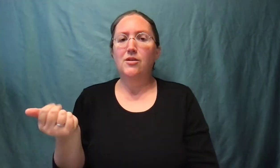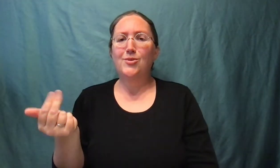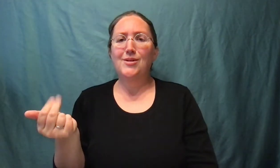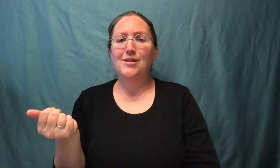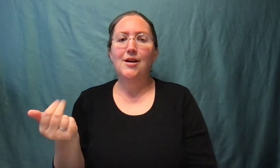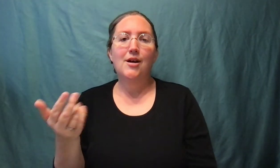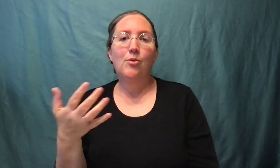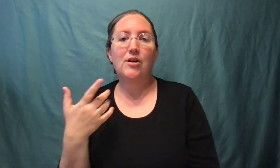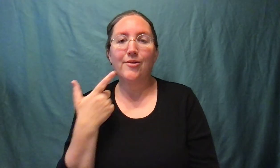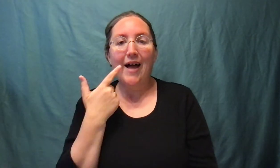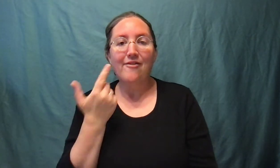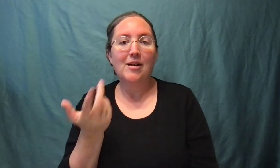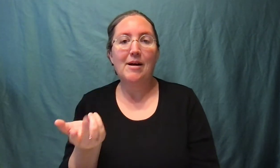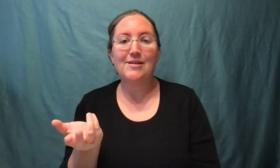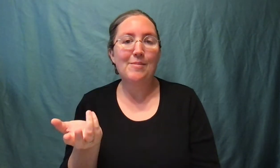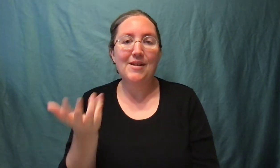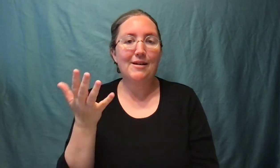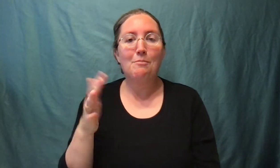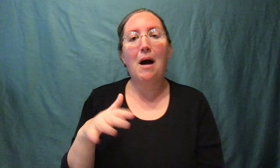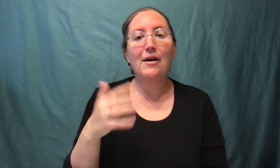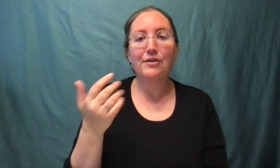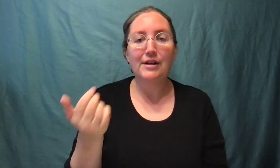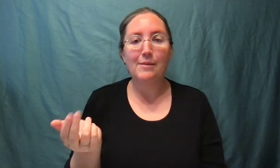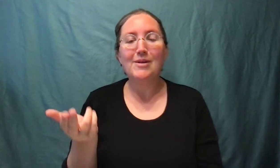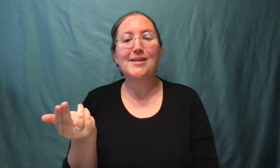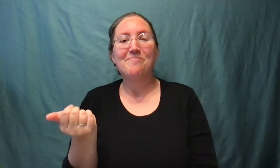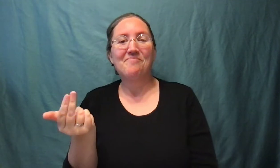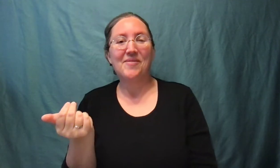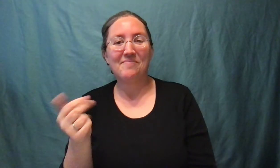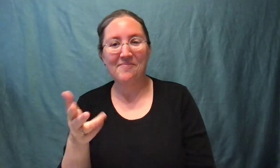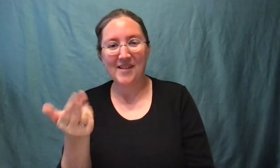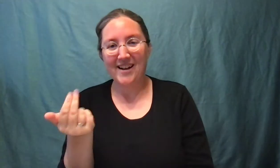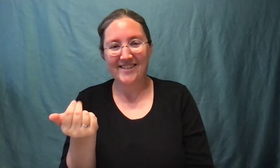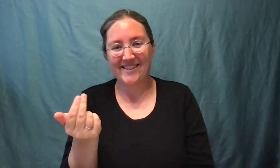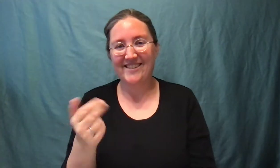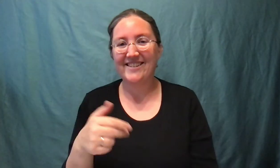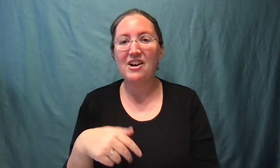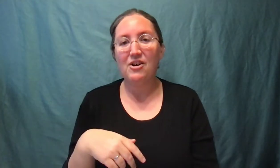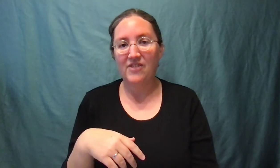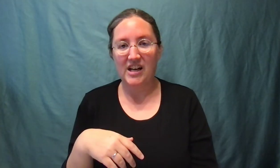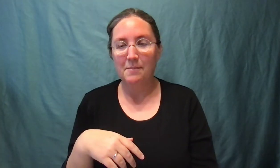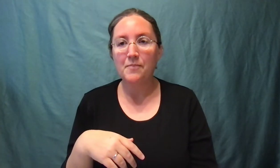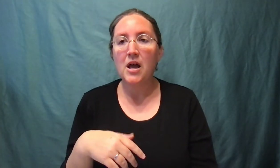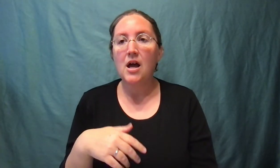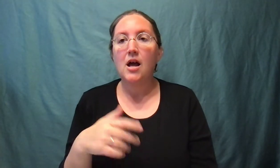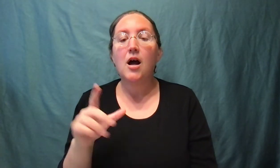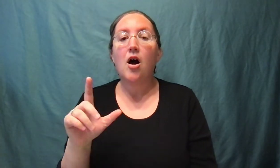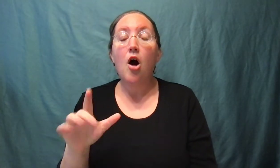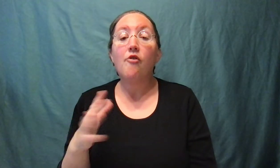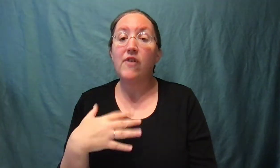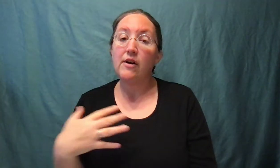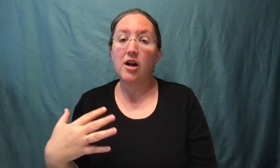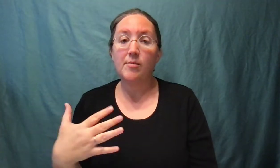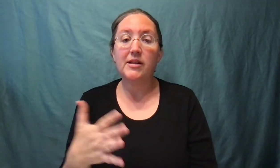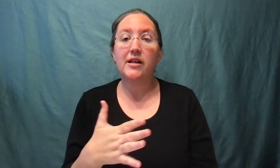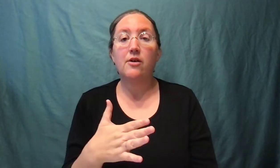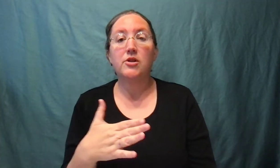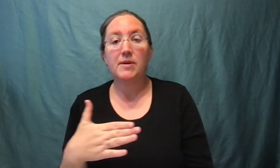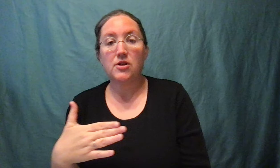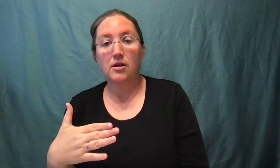used when you're laughing about something mildly amusing. Funny. Very commonly now, especially